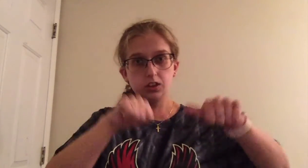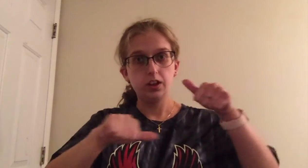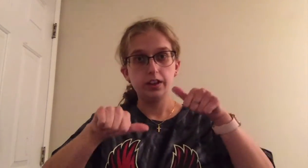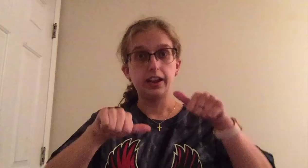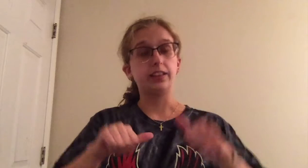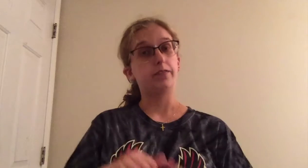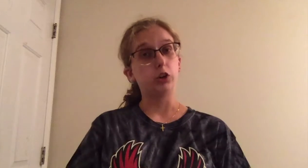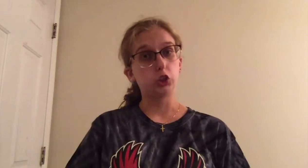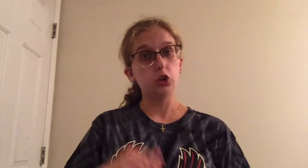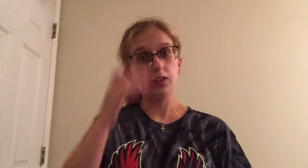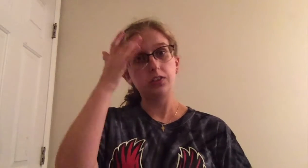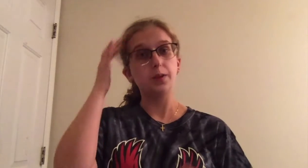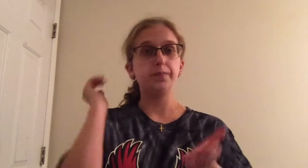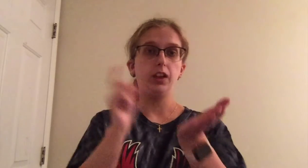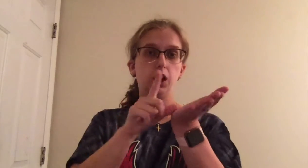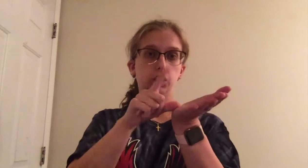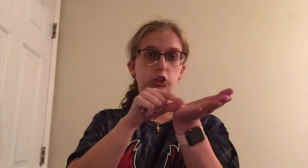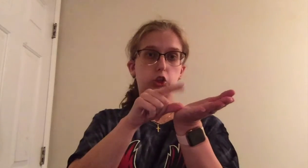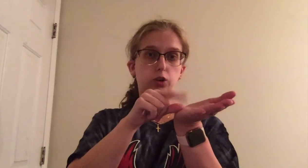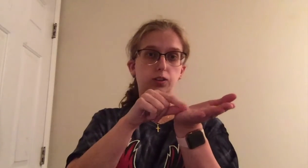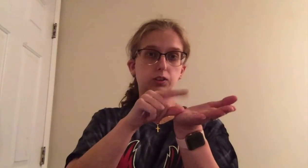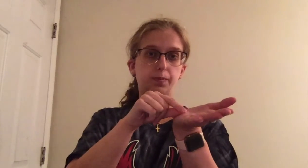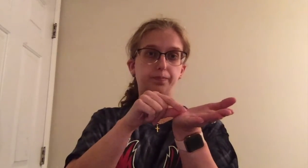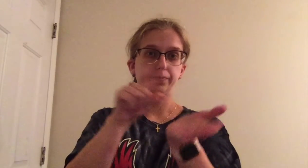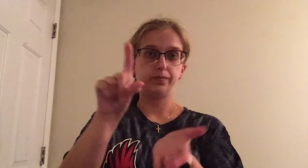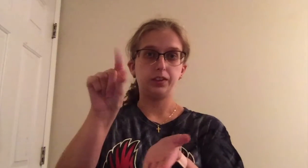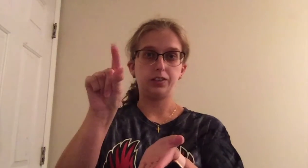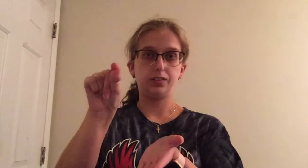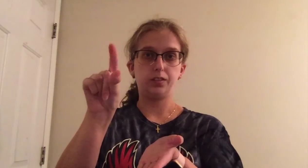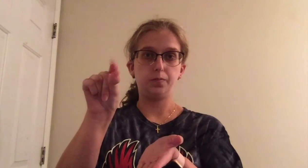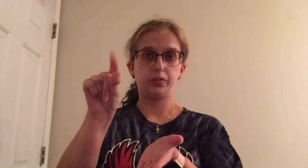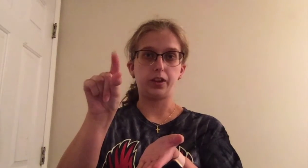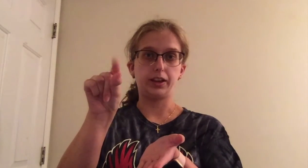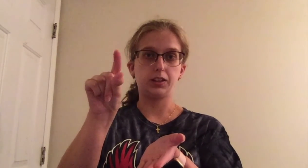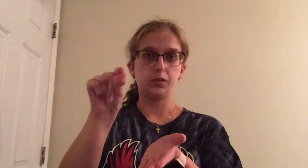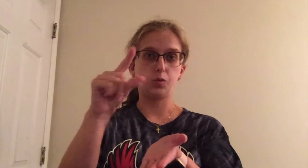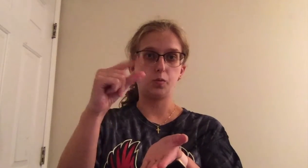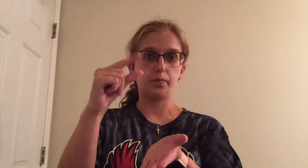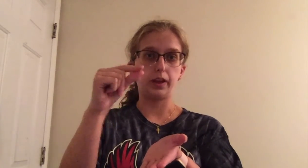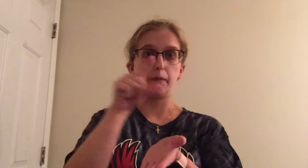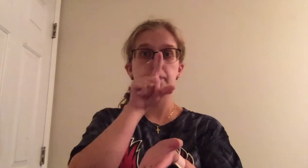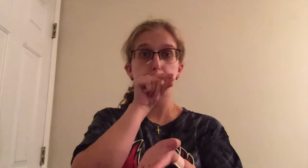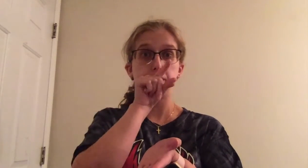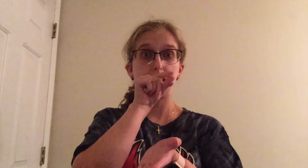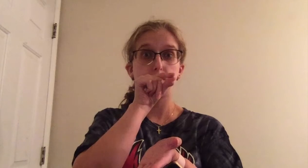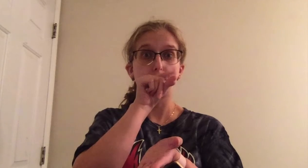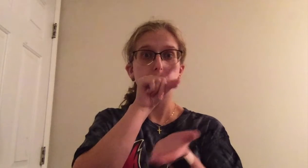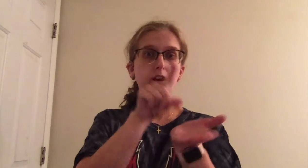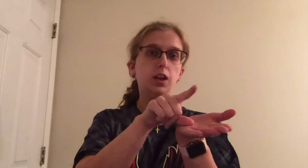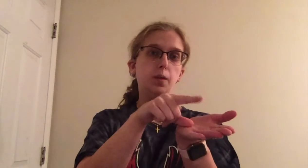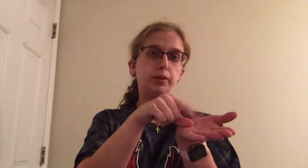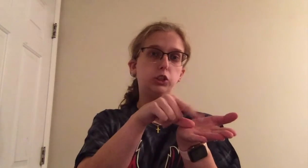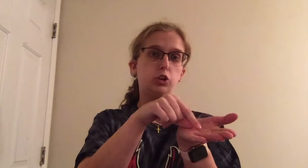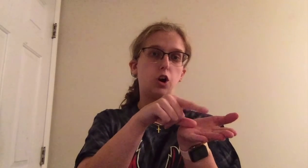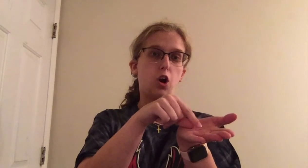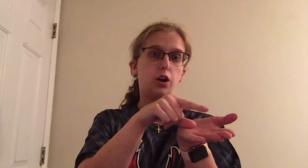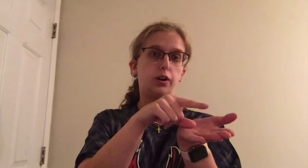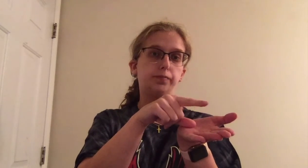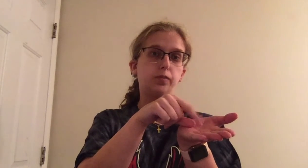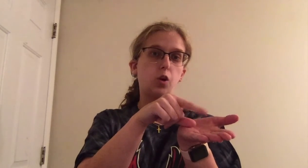and then for journalism, journalism. It's like the beak of a bird, but you are